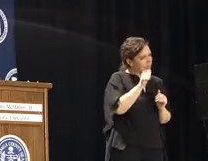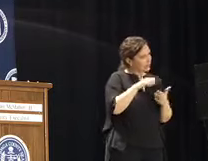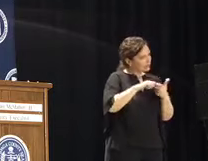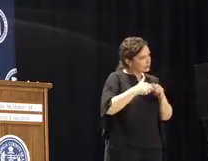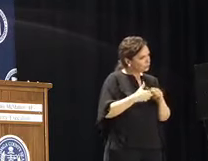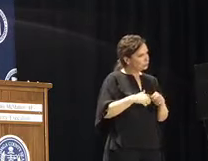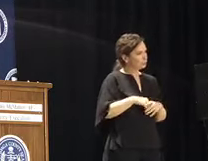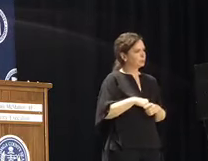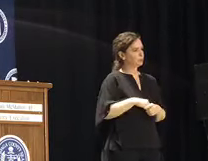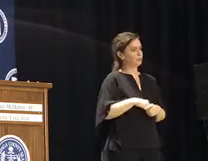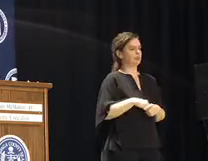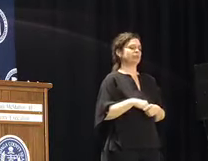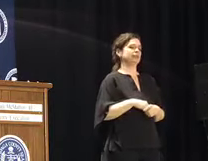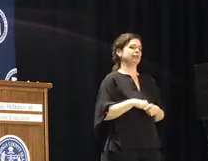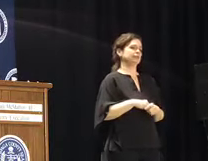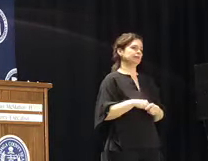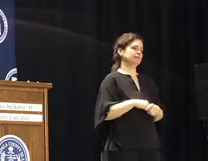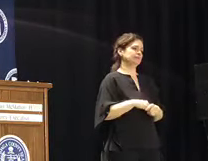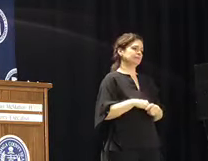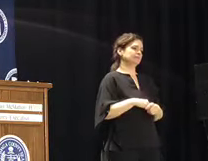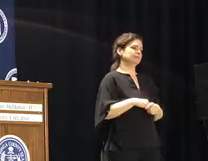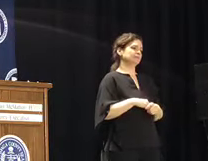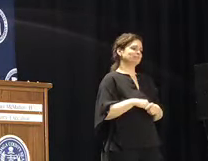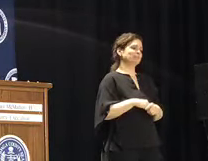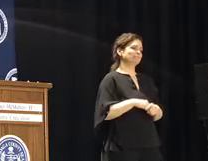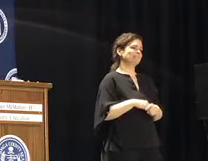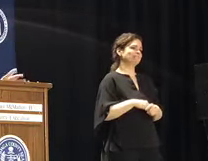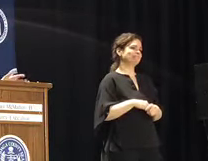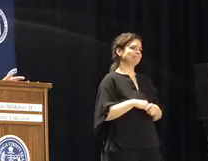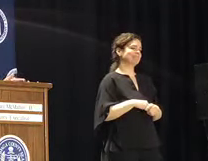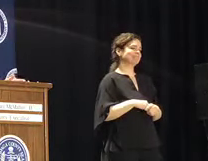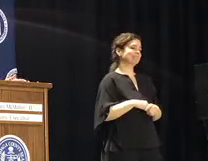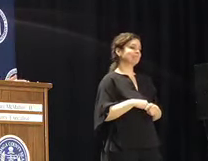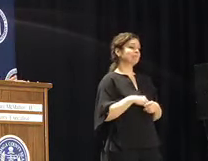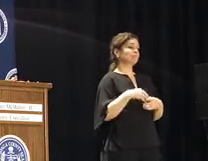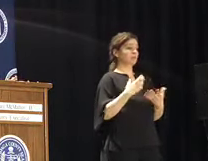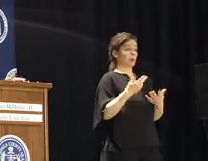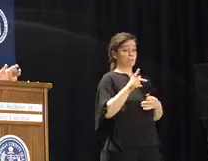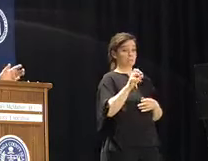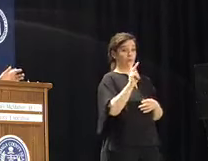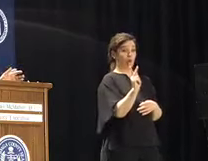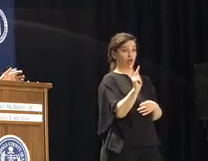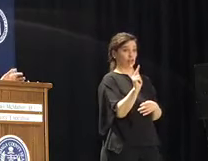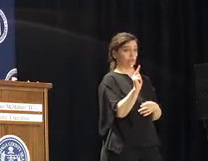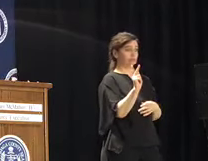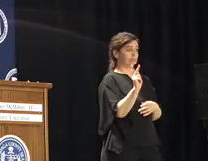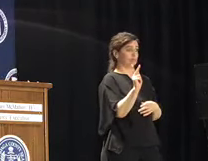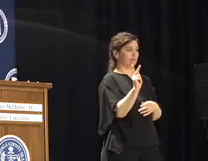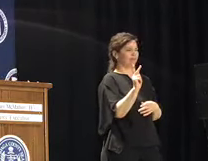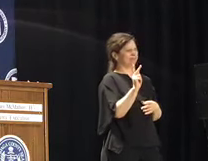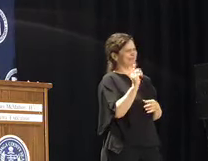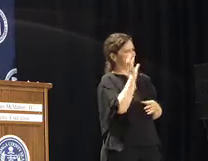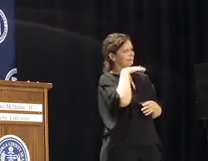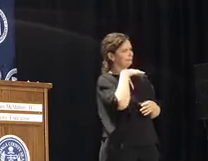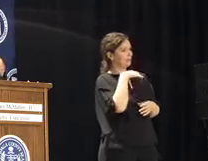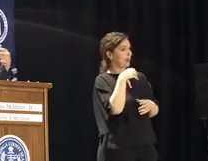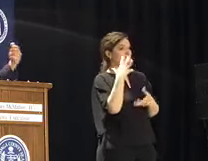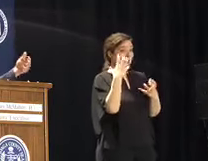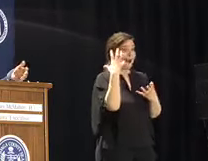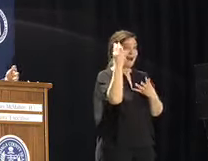We're seeing some trends. Our parks is sensitive because we want people to go out for their mental health, but we can't